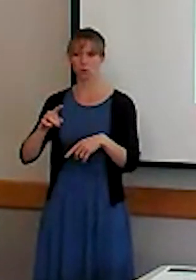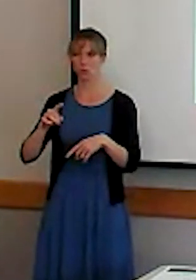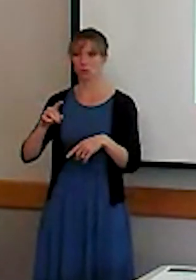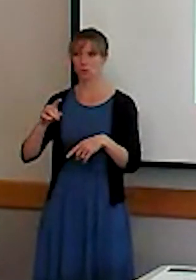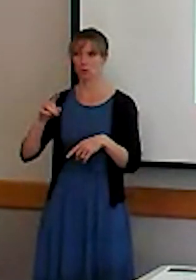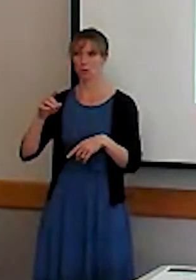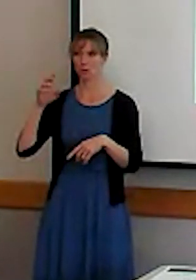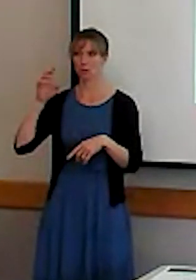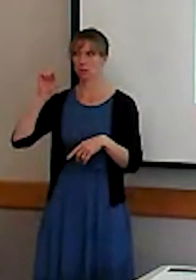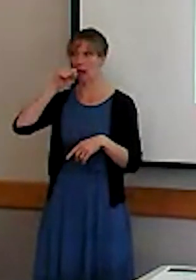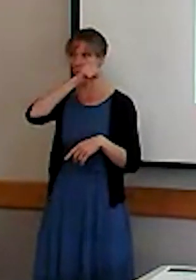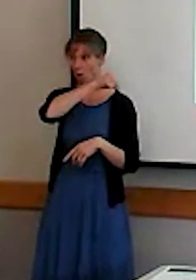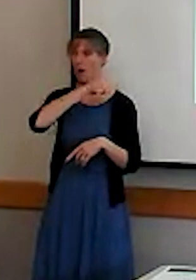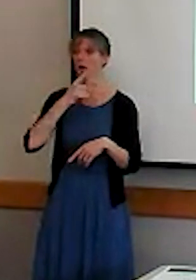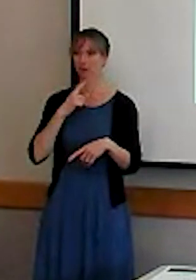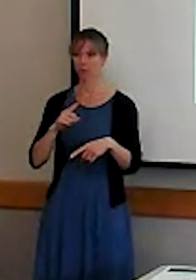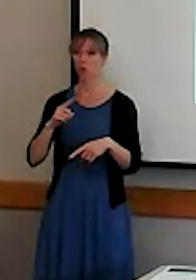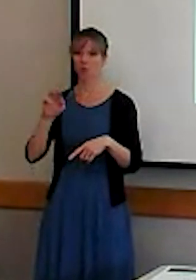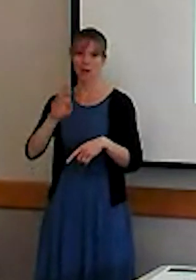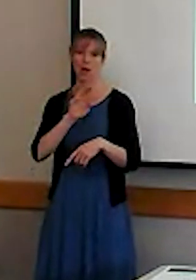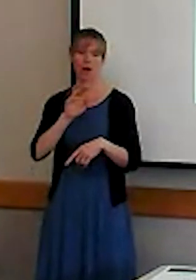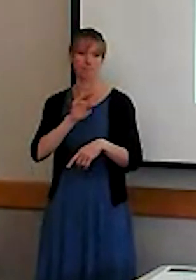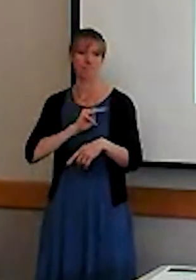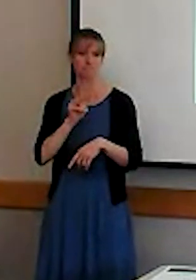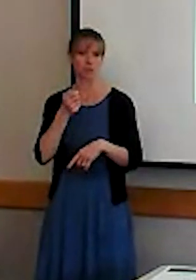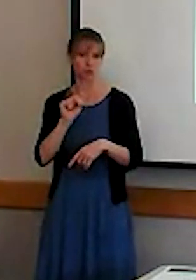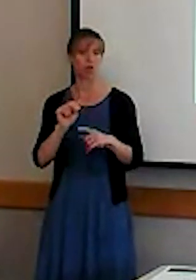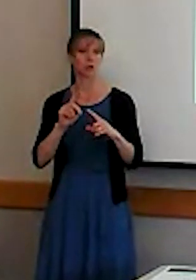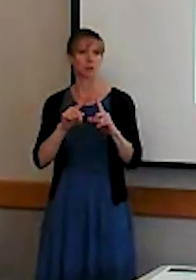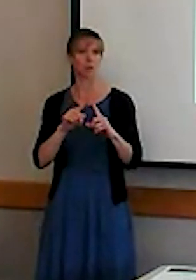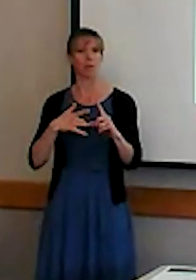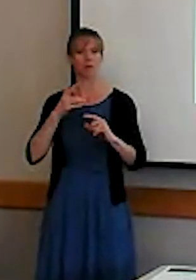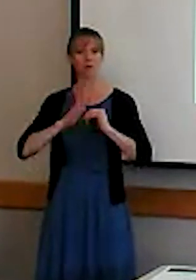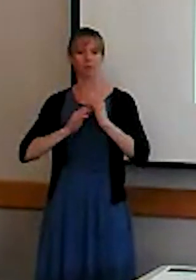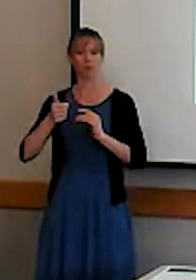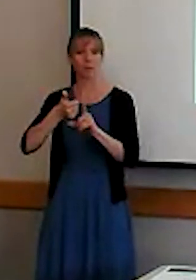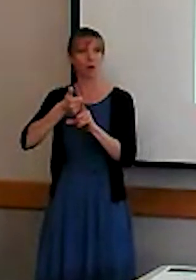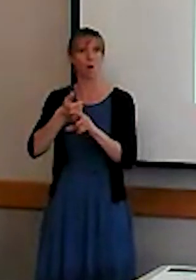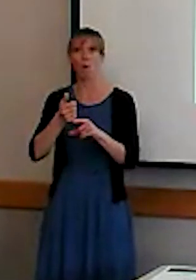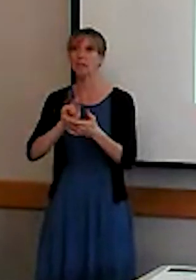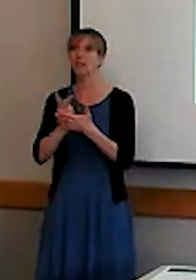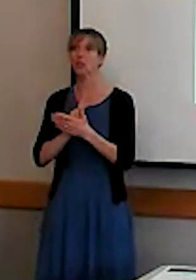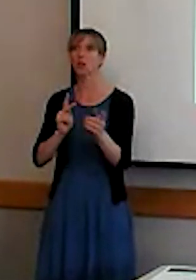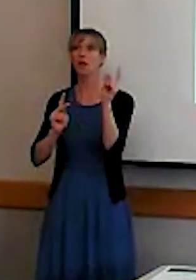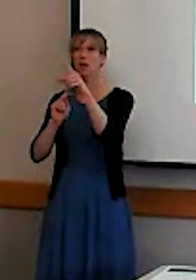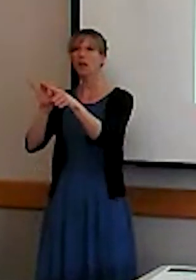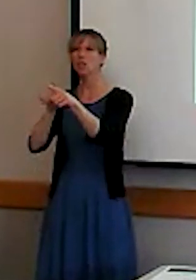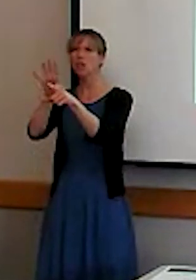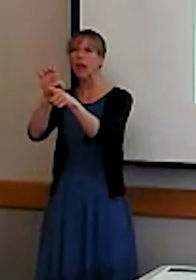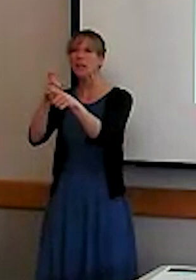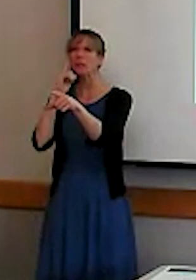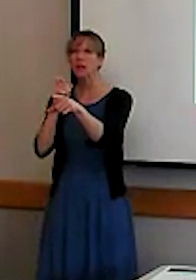that. And it's parents realize it works because they're comfortable in their own kitchen. And one of the Jacqui sends